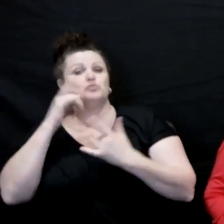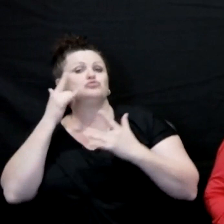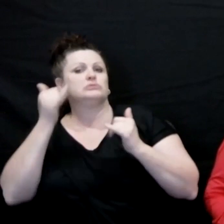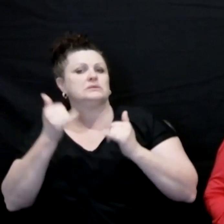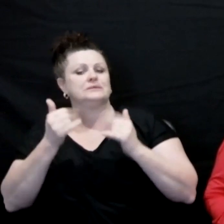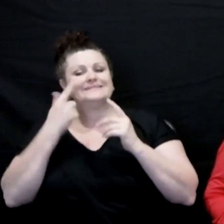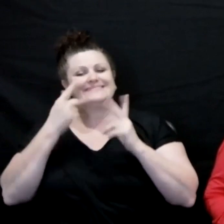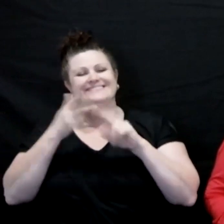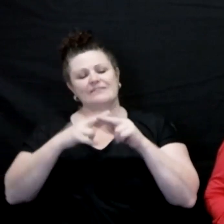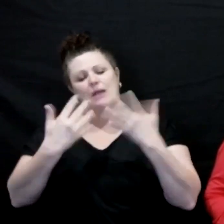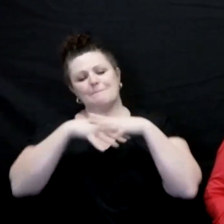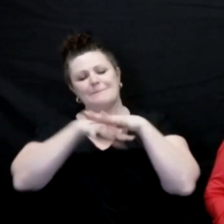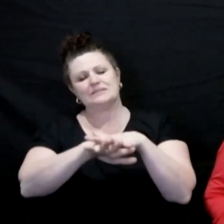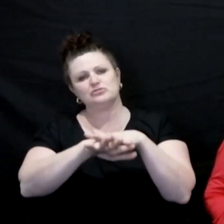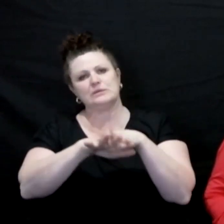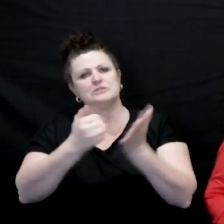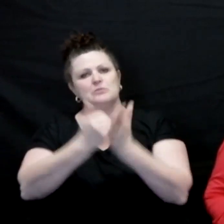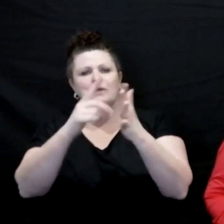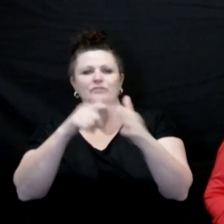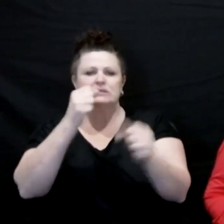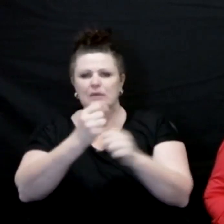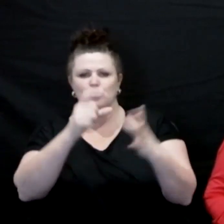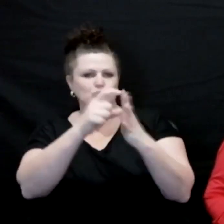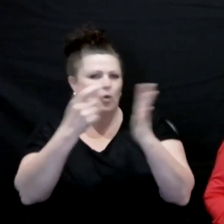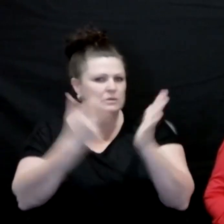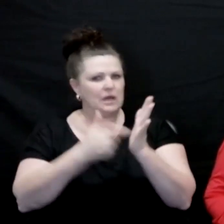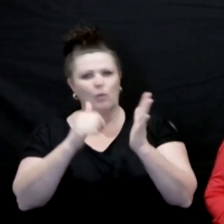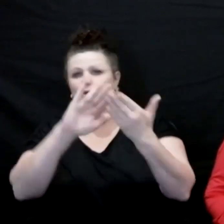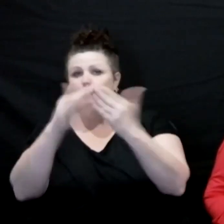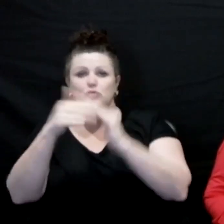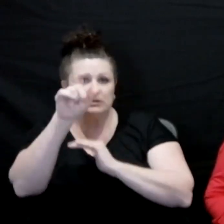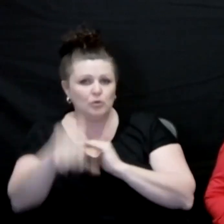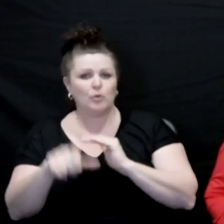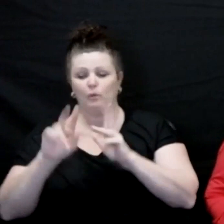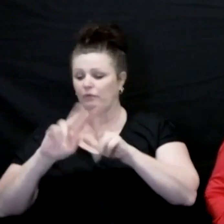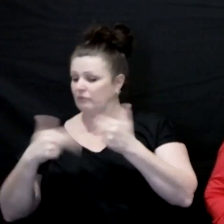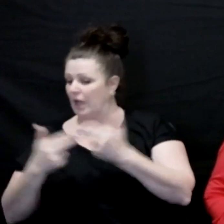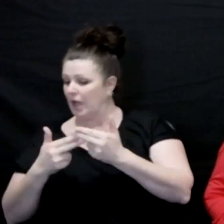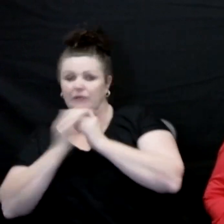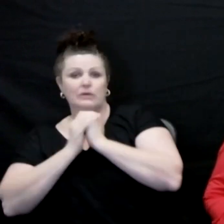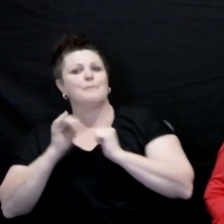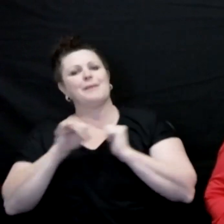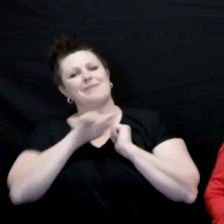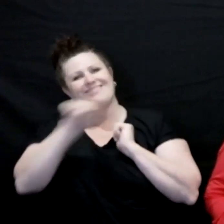mainstream supports, such as your doctor or somebody in the community or family and friends, might be the best people to help you and not